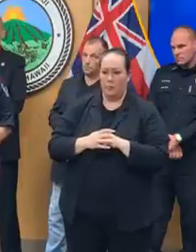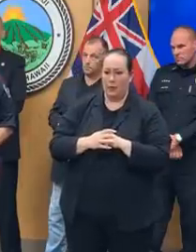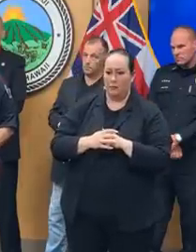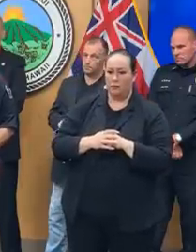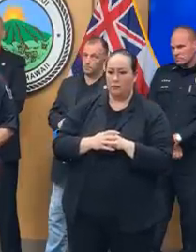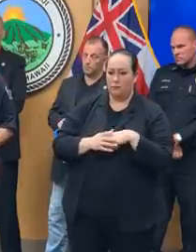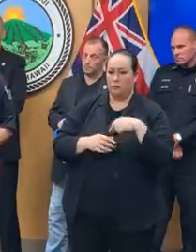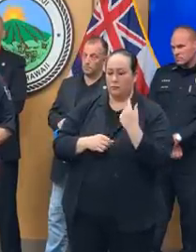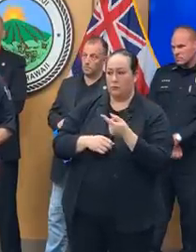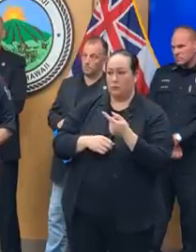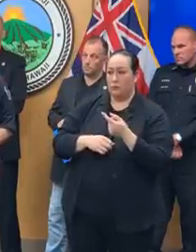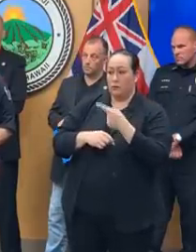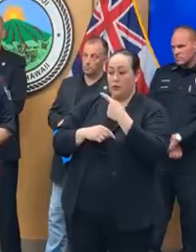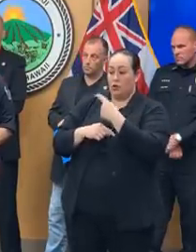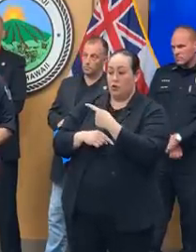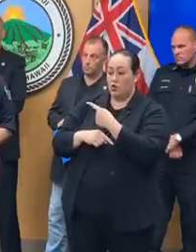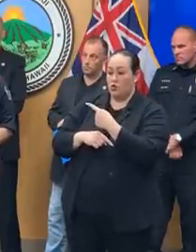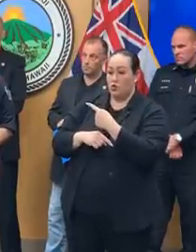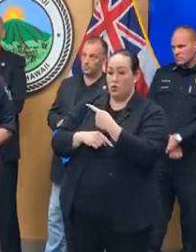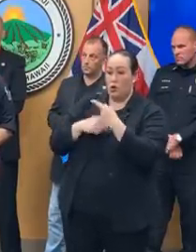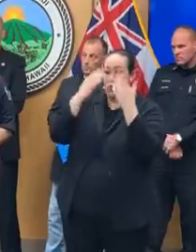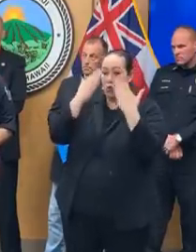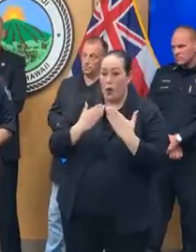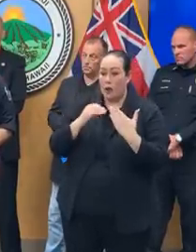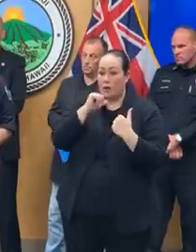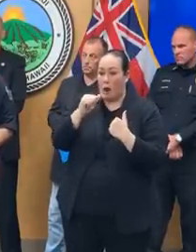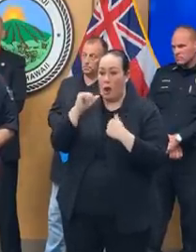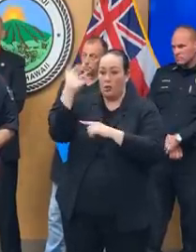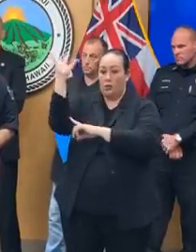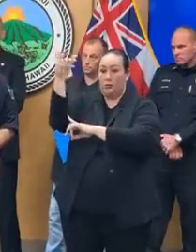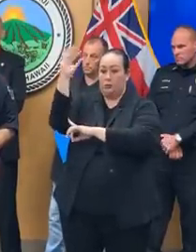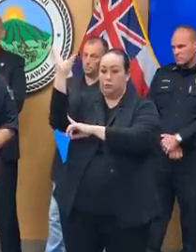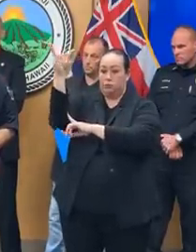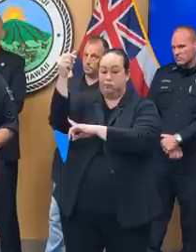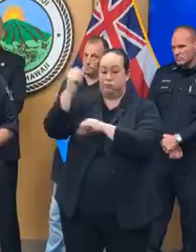sounding the sirens? I do not. And the